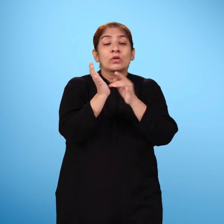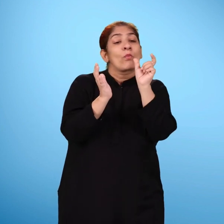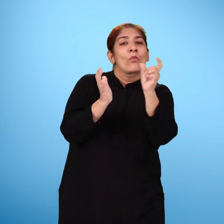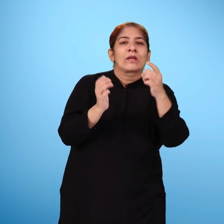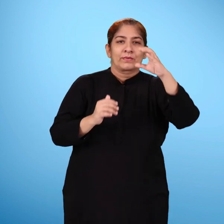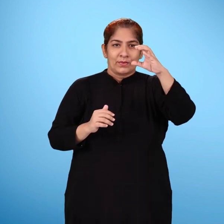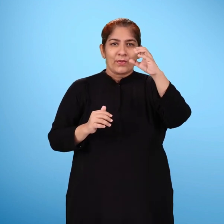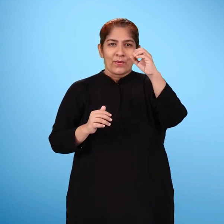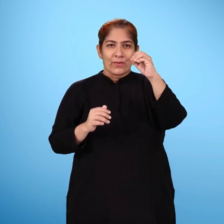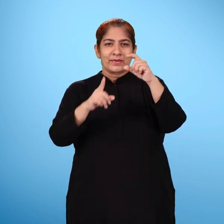and coding.